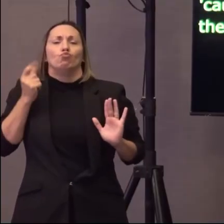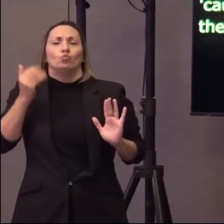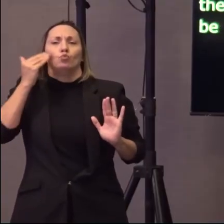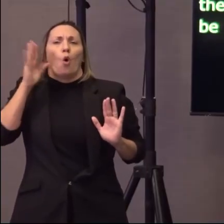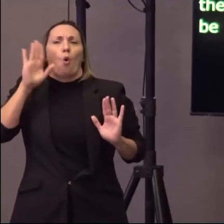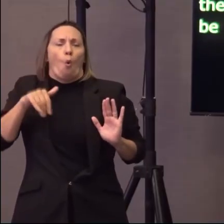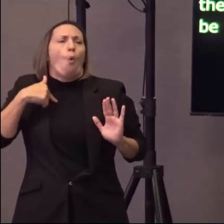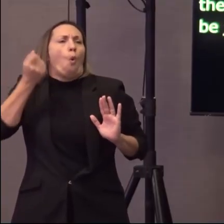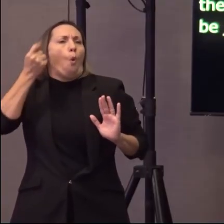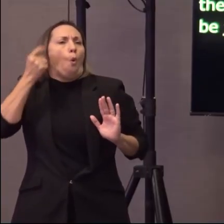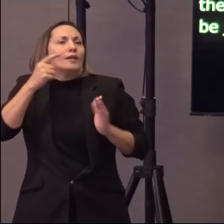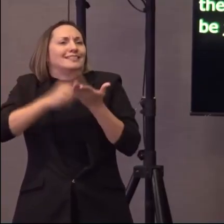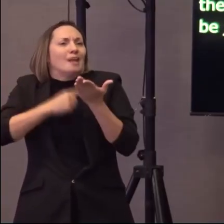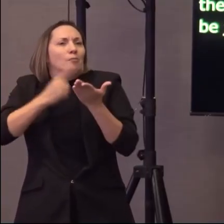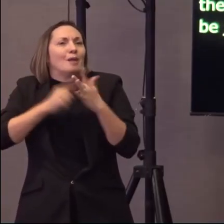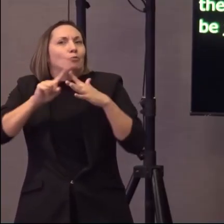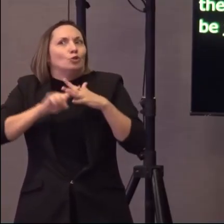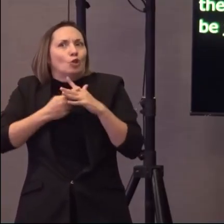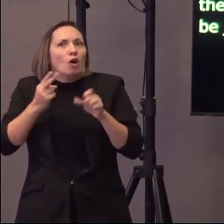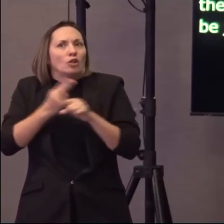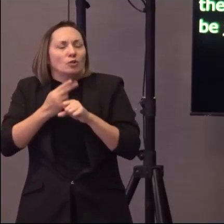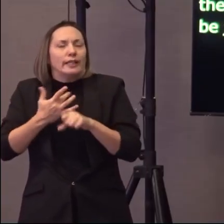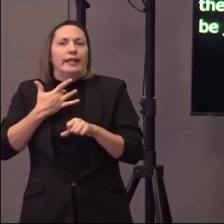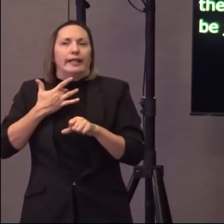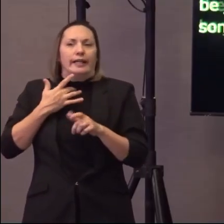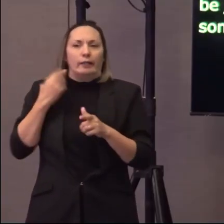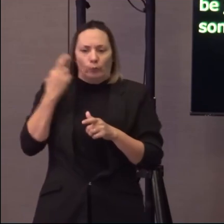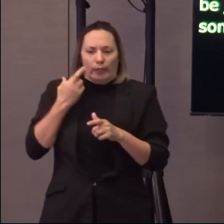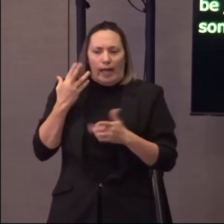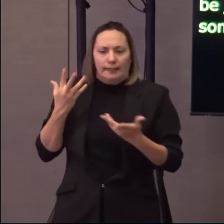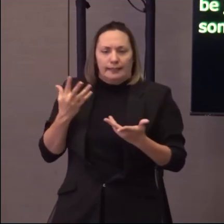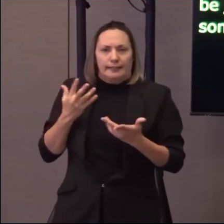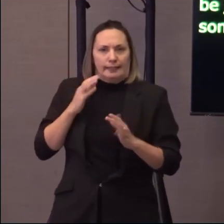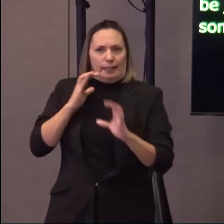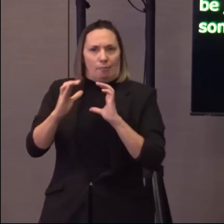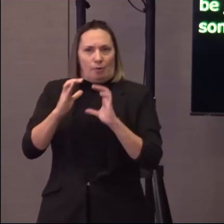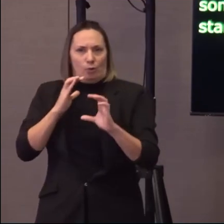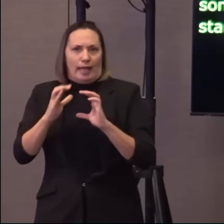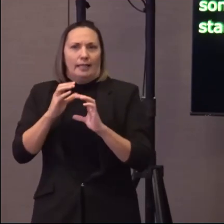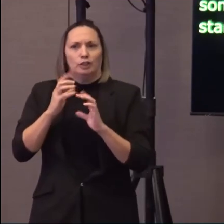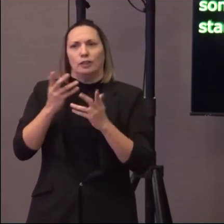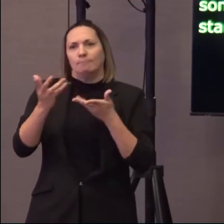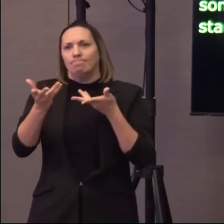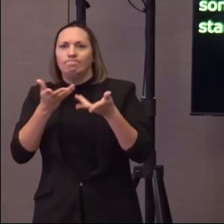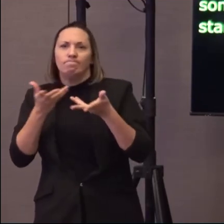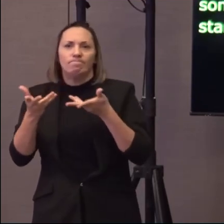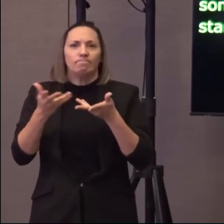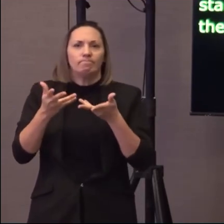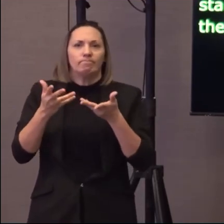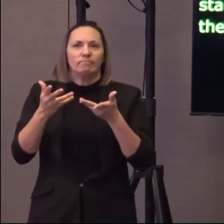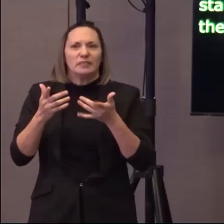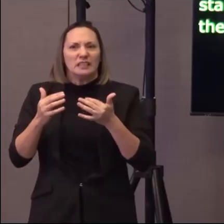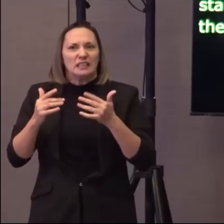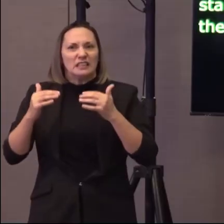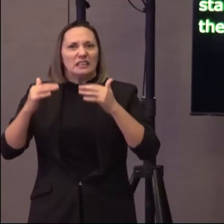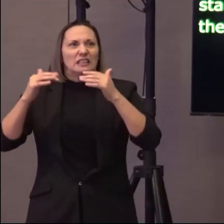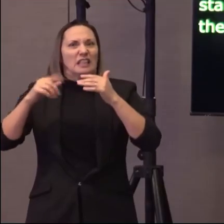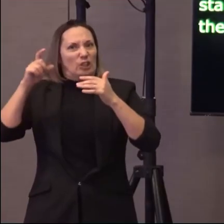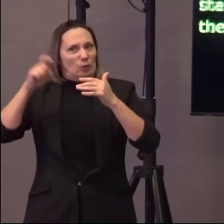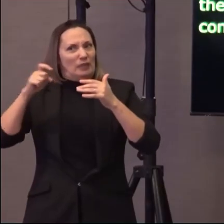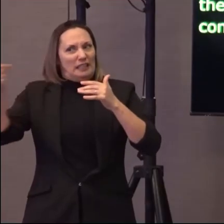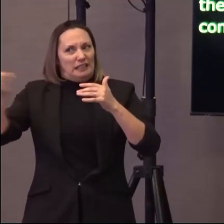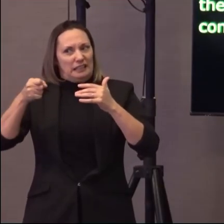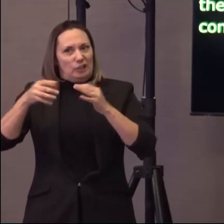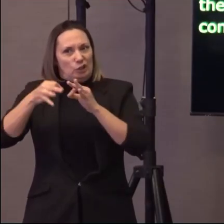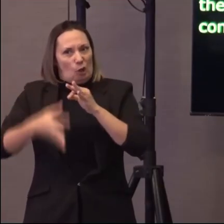sometimes, obviously, you may start using this and realize that the communication or the conversation has escalated and you need an